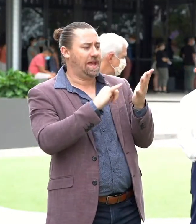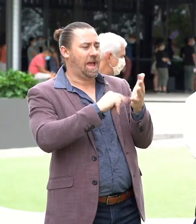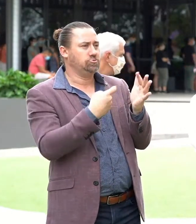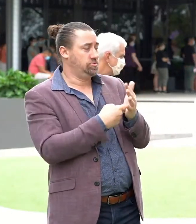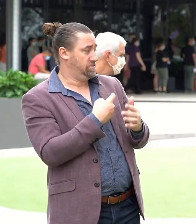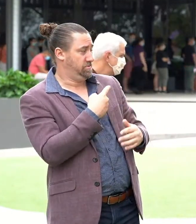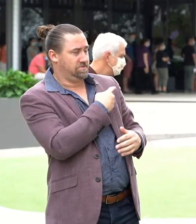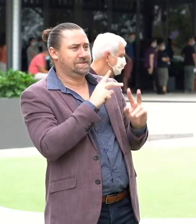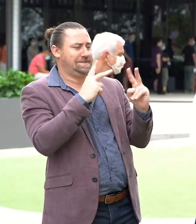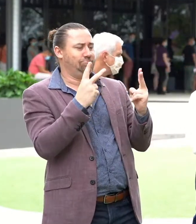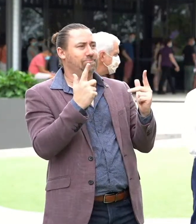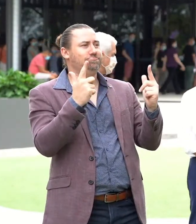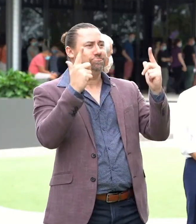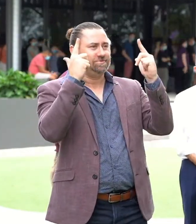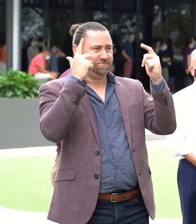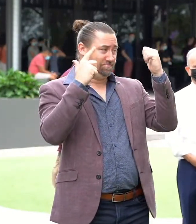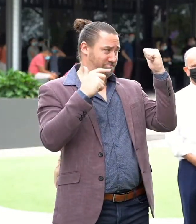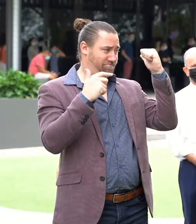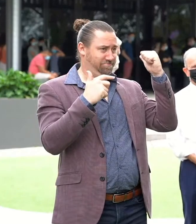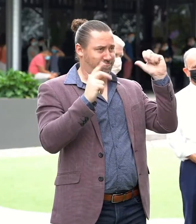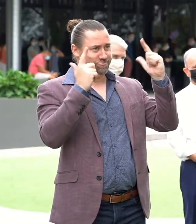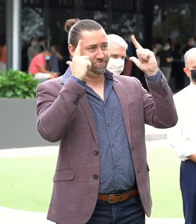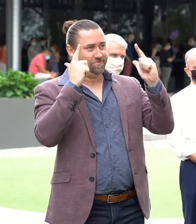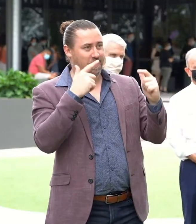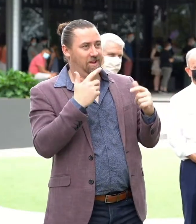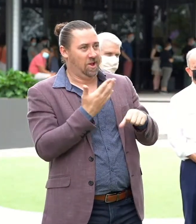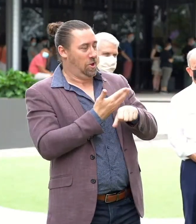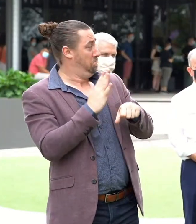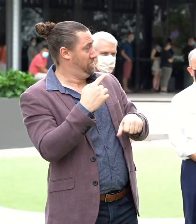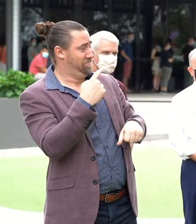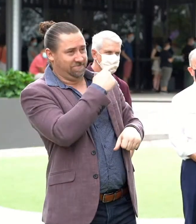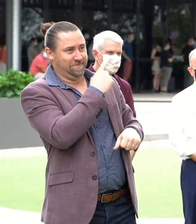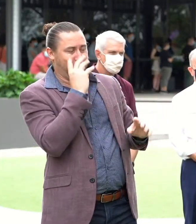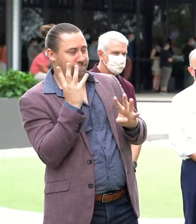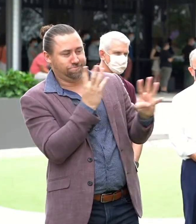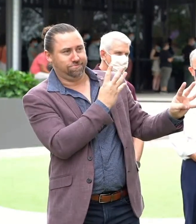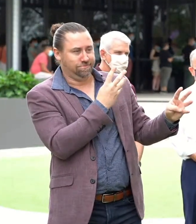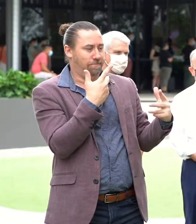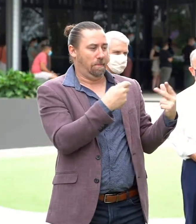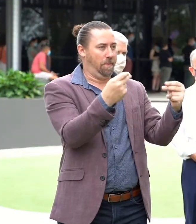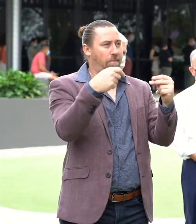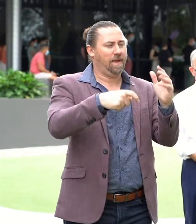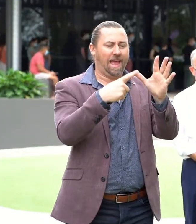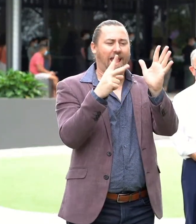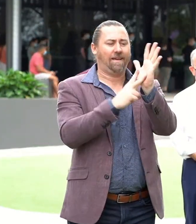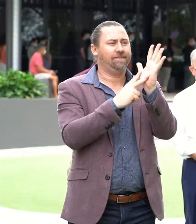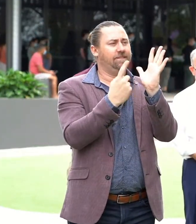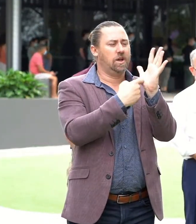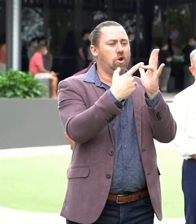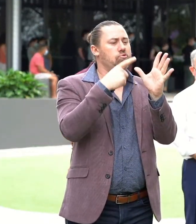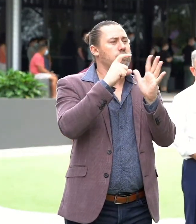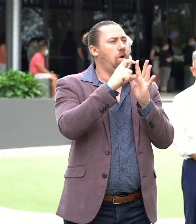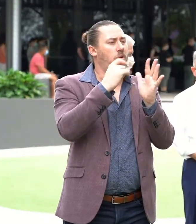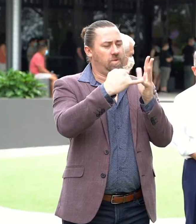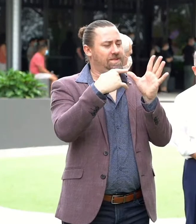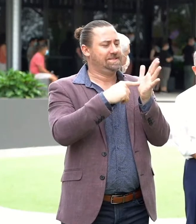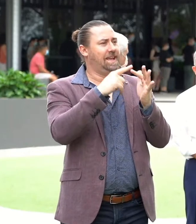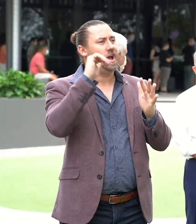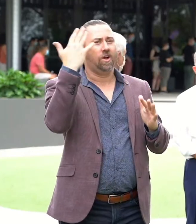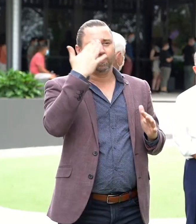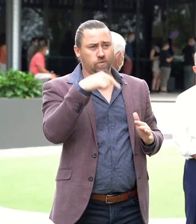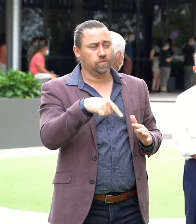coming out this morning and opening up our beautiful new performing arts complex here at Cavendish State High. We've got, as I said,